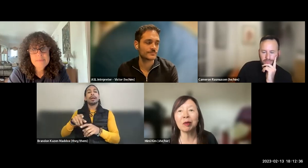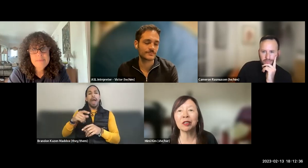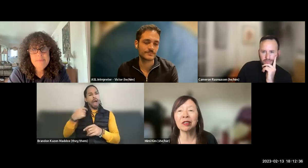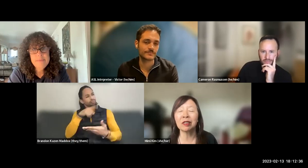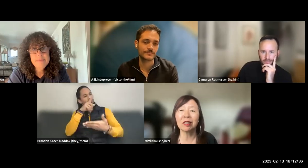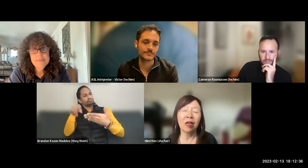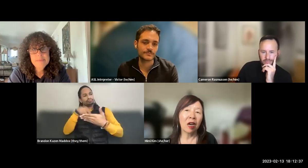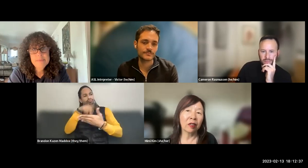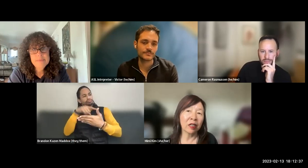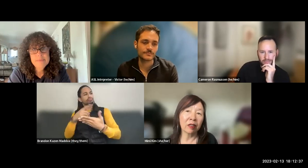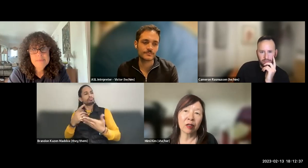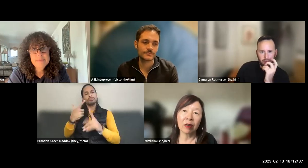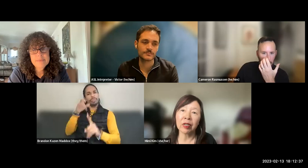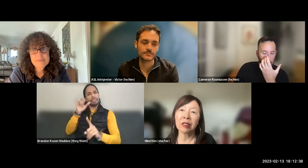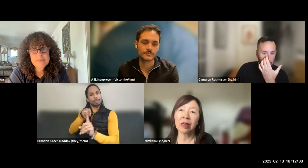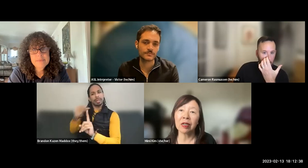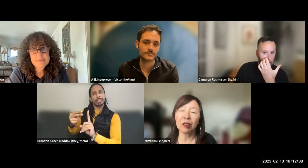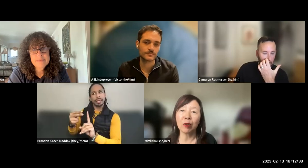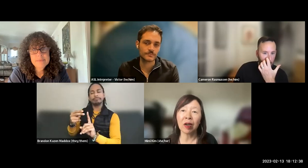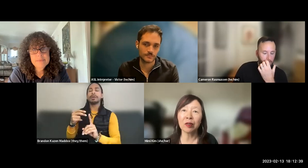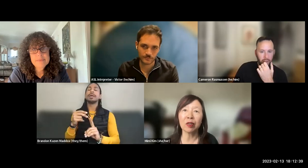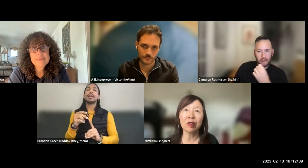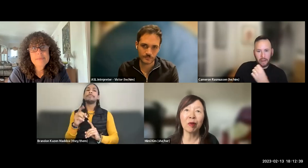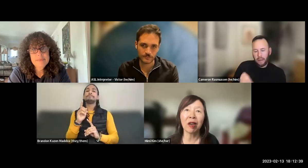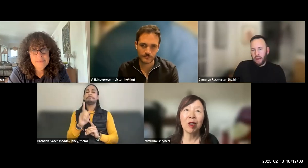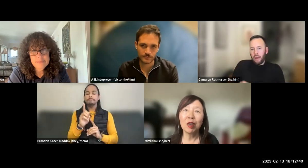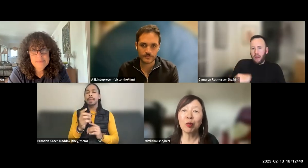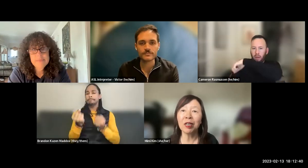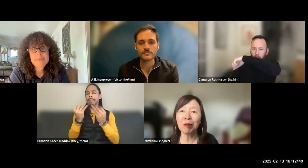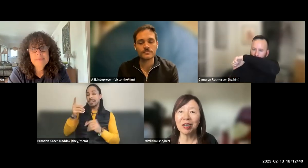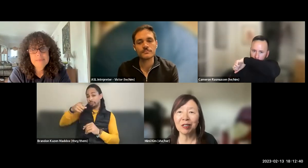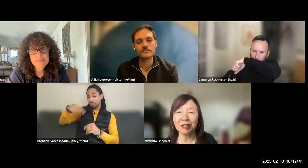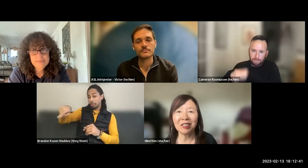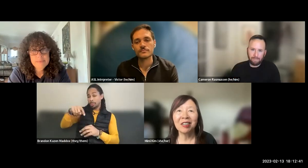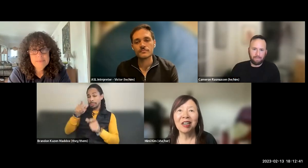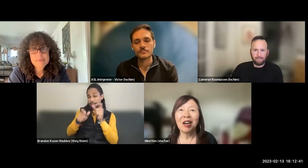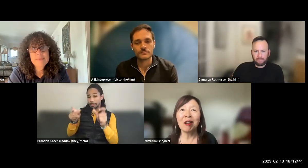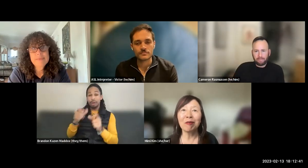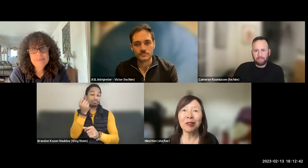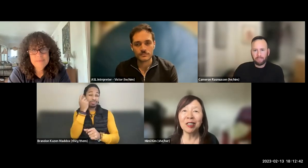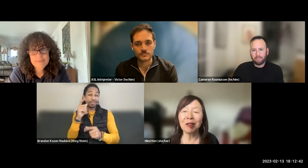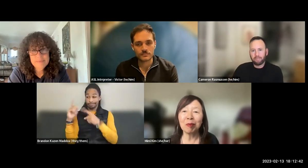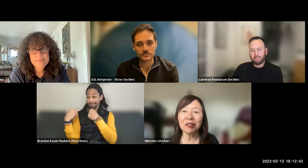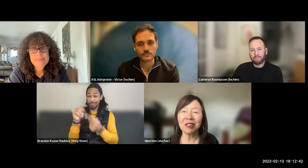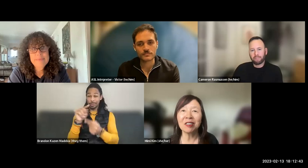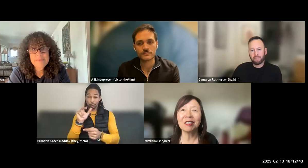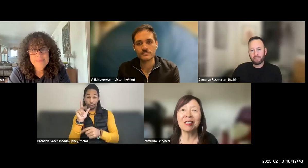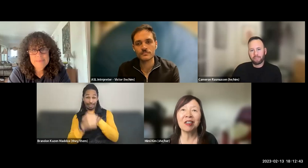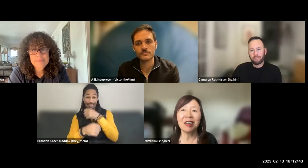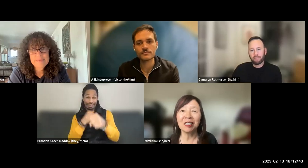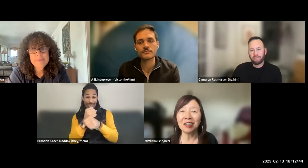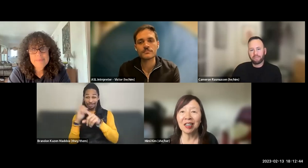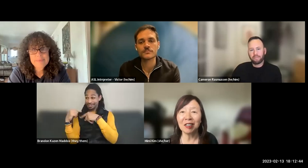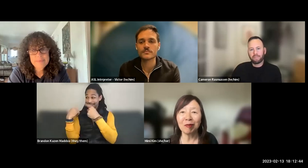time, and especially since I'd say the start of Insight in 2000. So we have 23 years of really